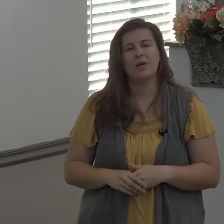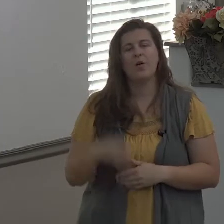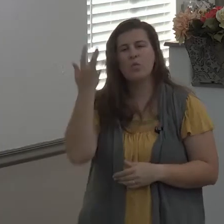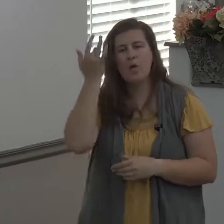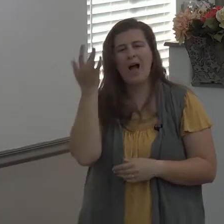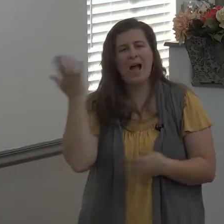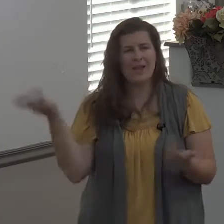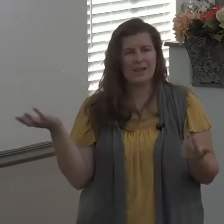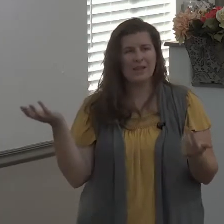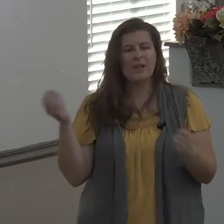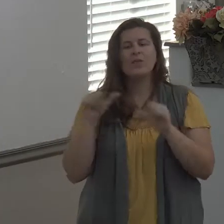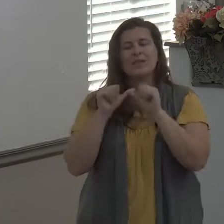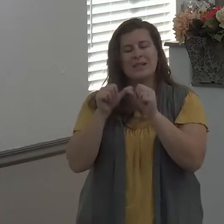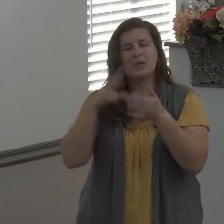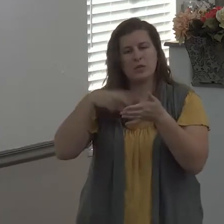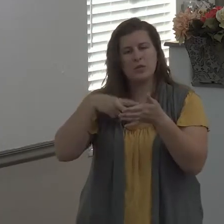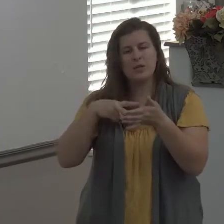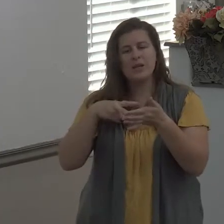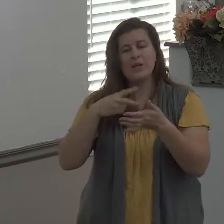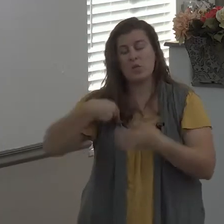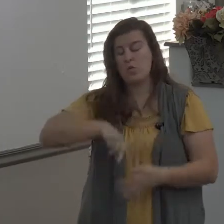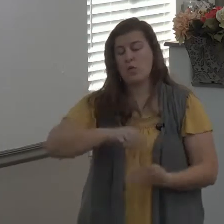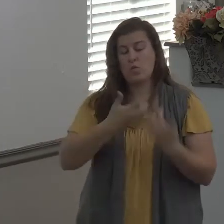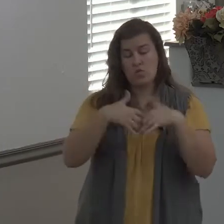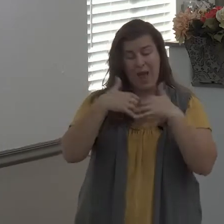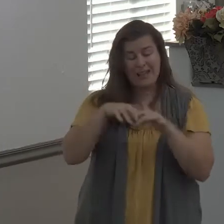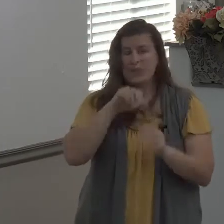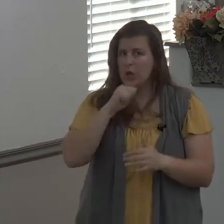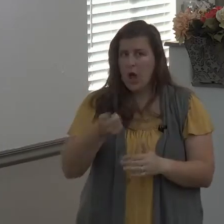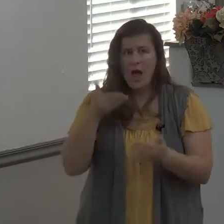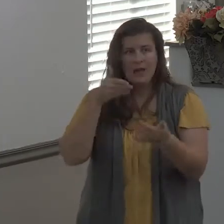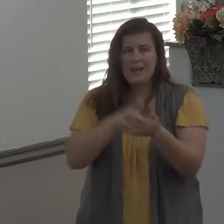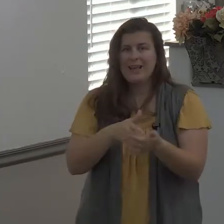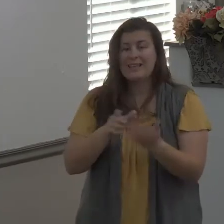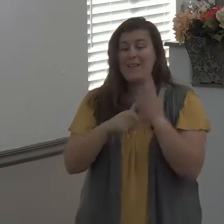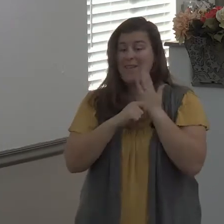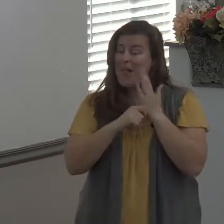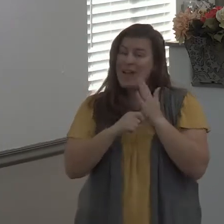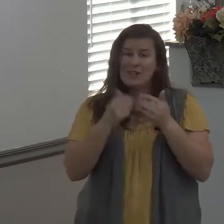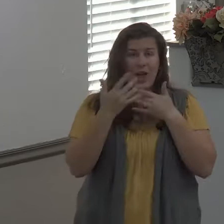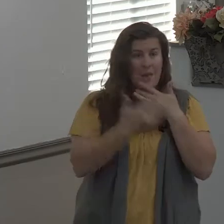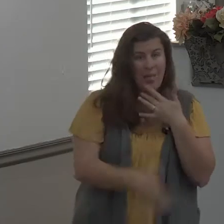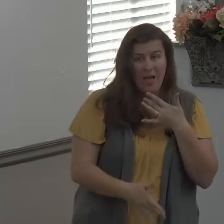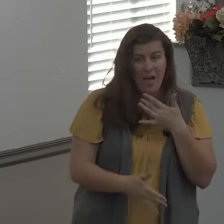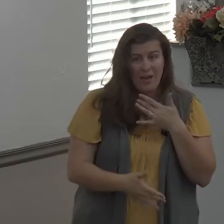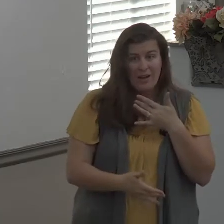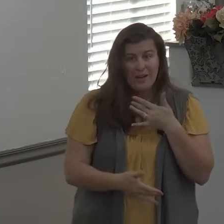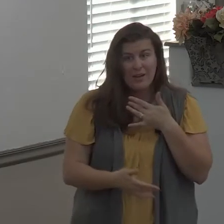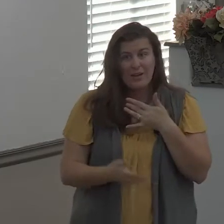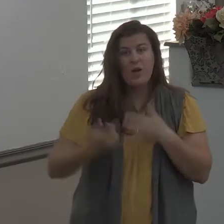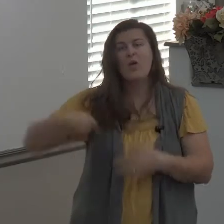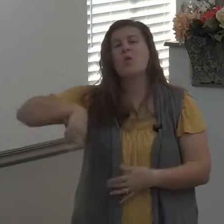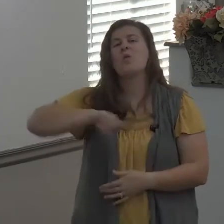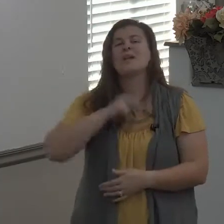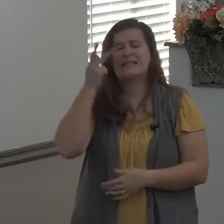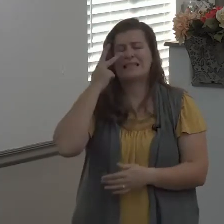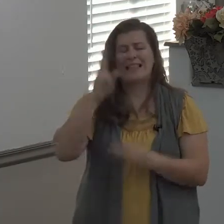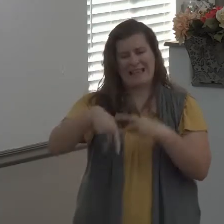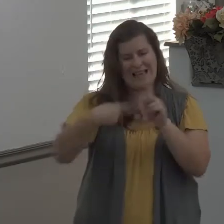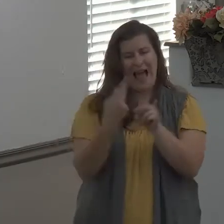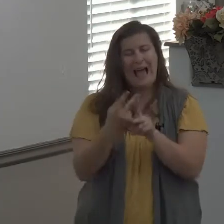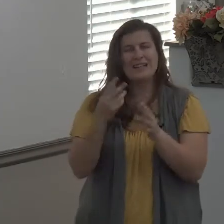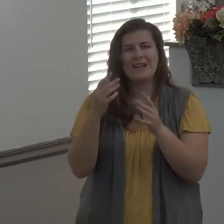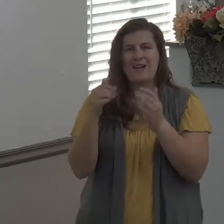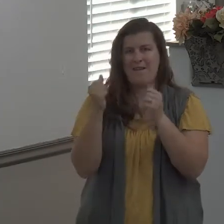this area. The reason for that is found as we continue the verse. For we wrestle not